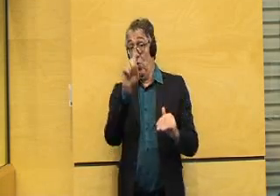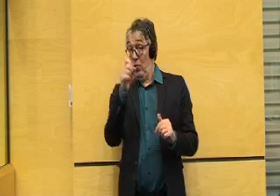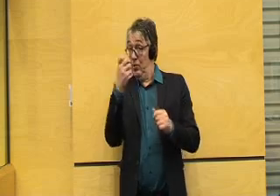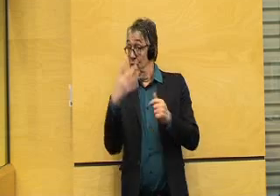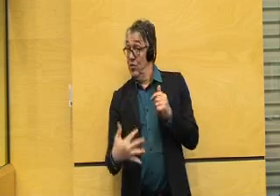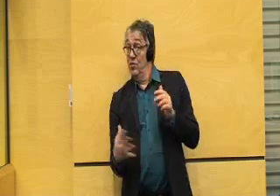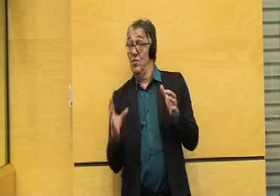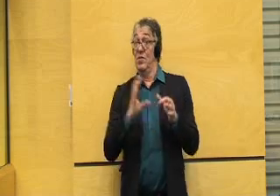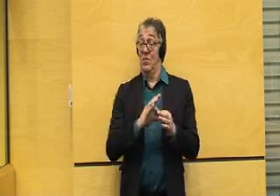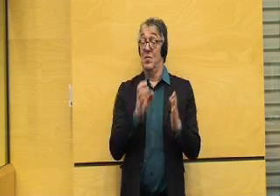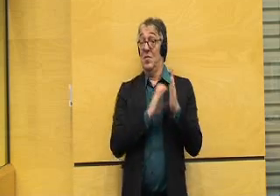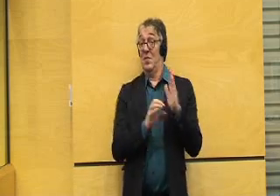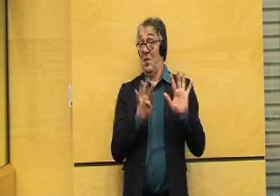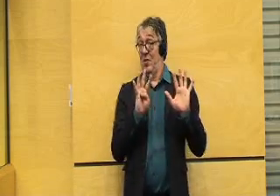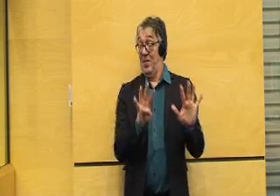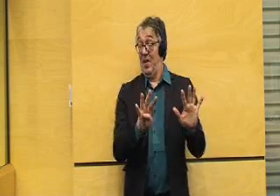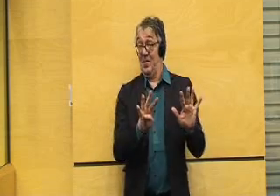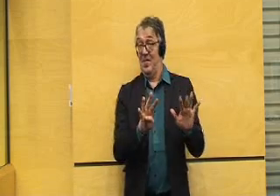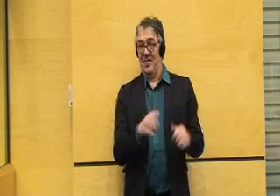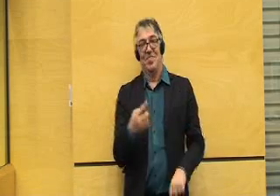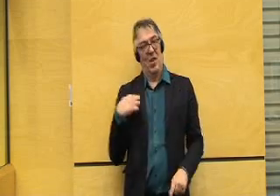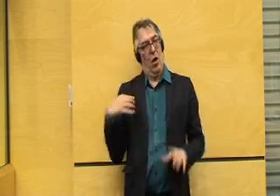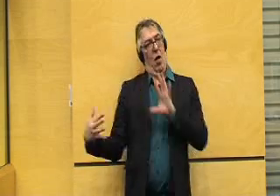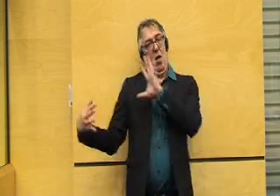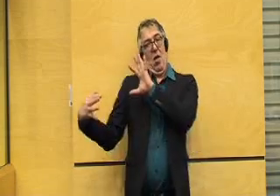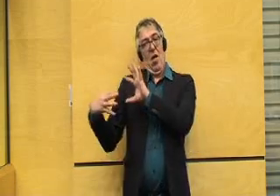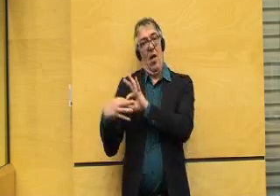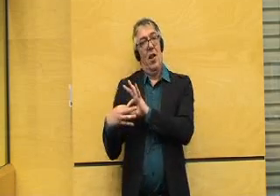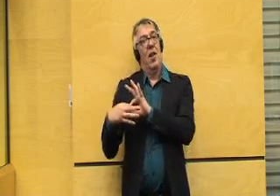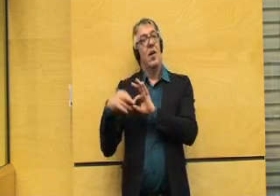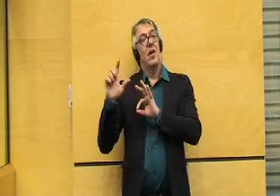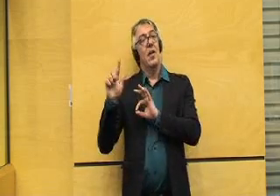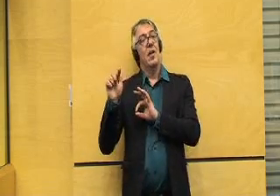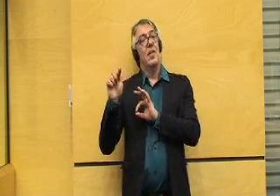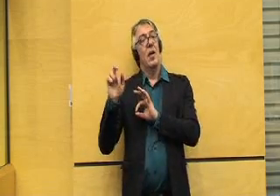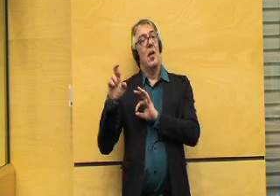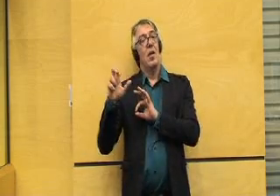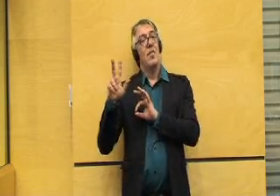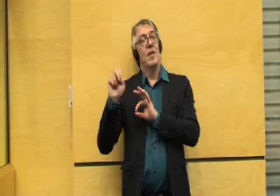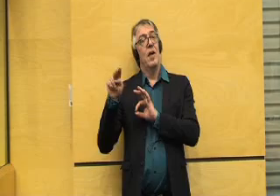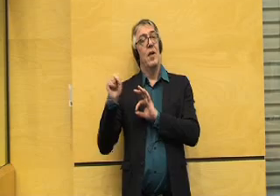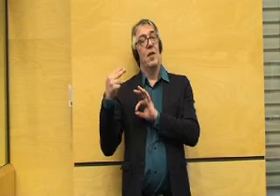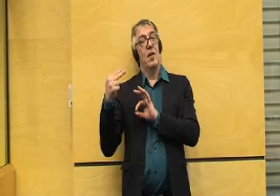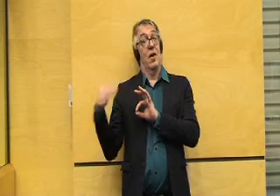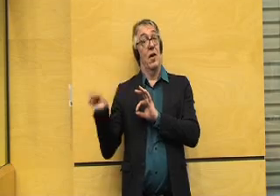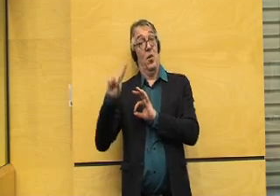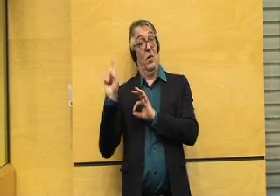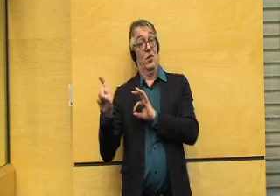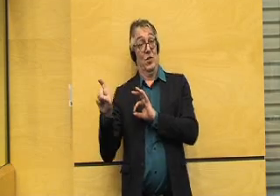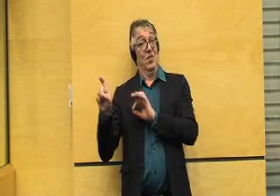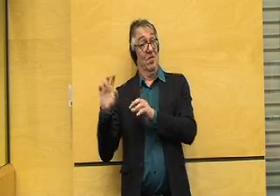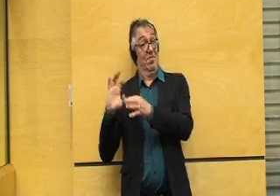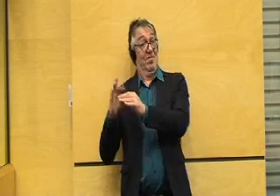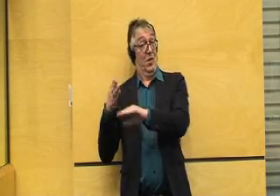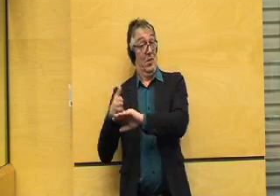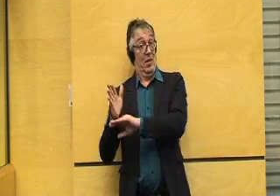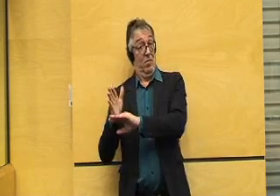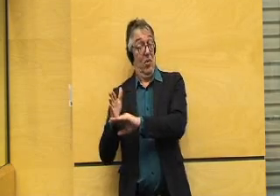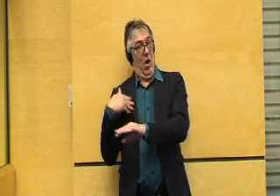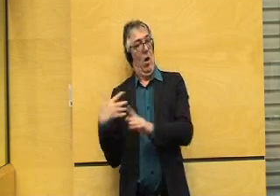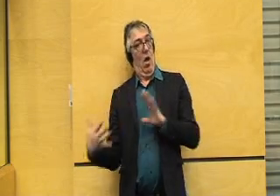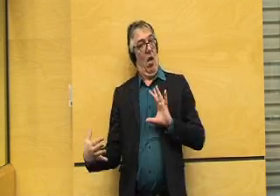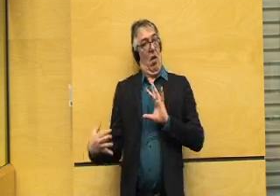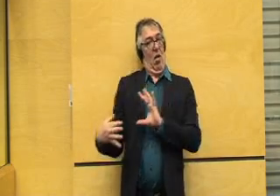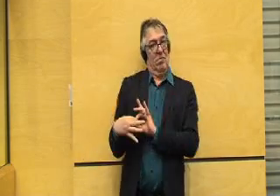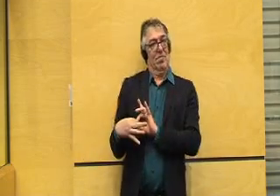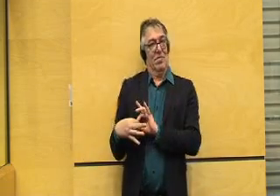dear friend and colleague Muhammad Al-Tarwani's question on accessibility. I would like to ask you to